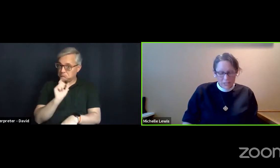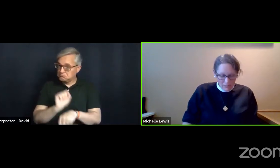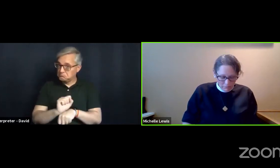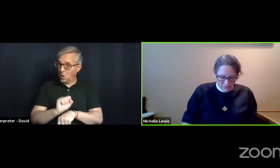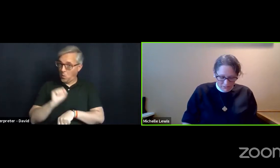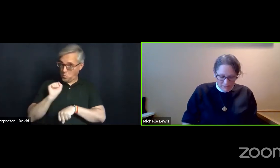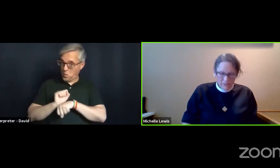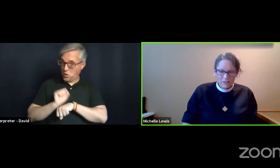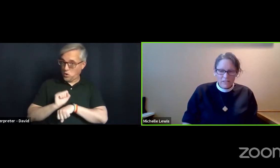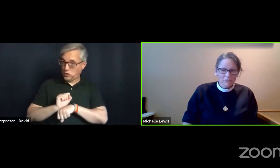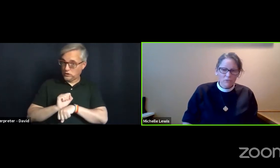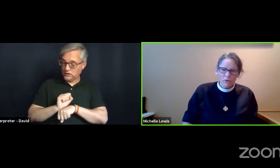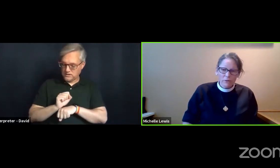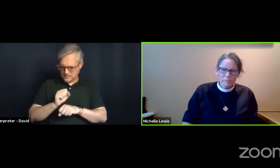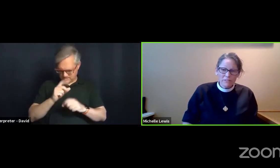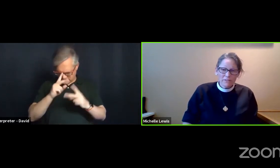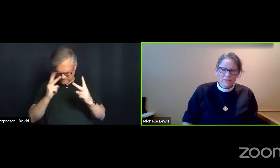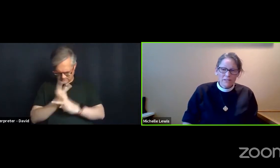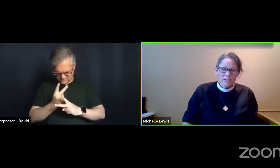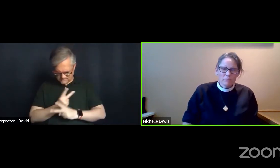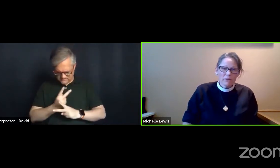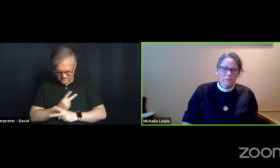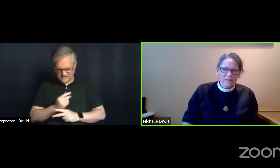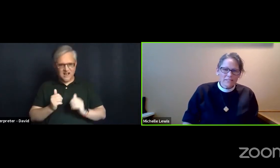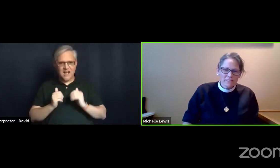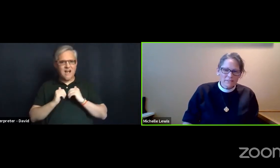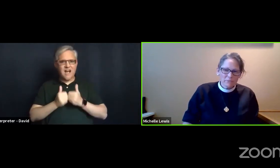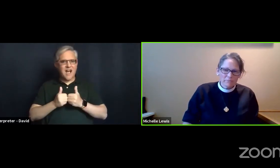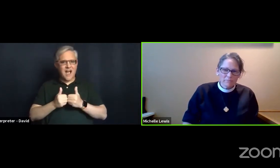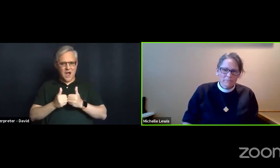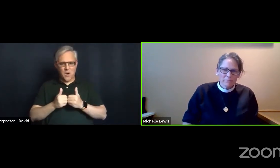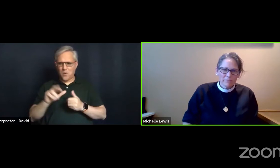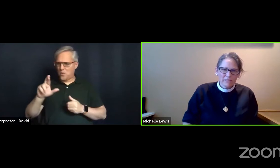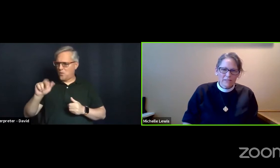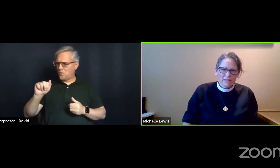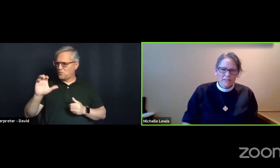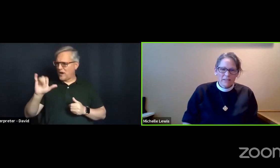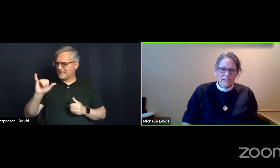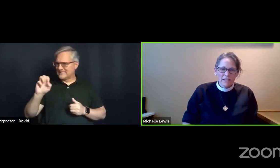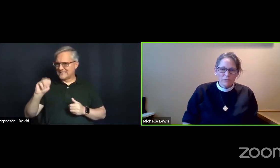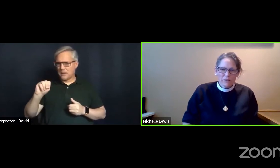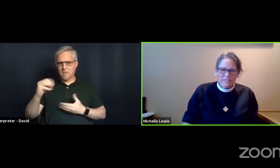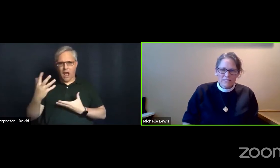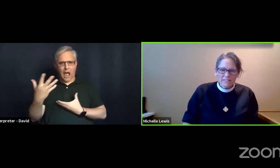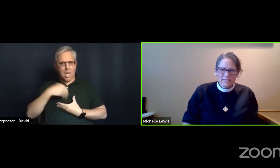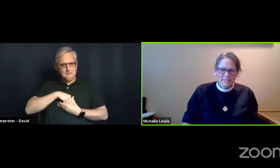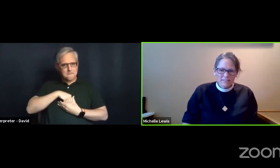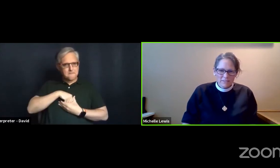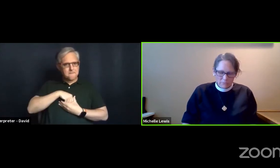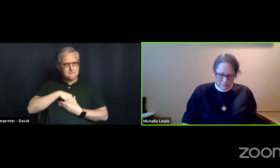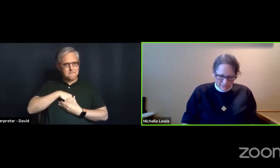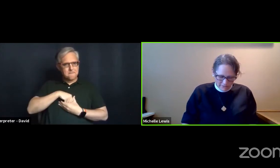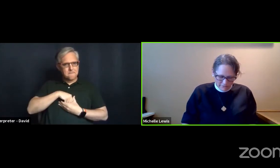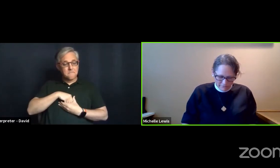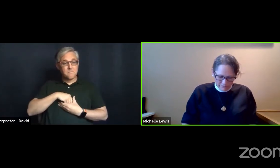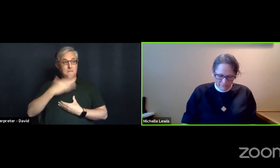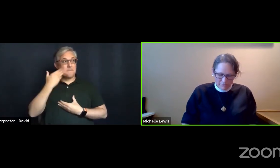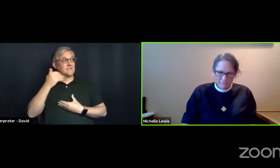are shaped and formed by racism and racist